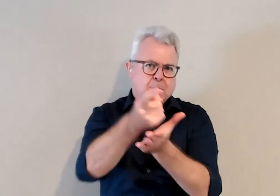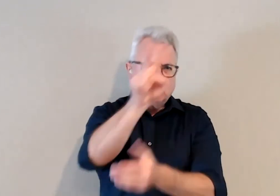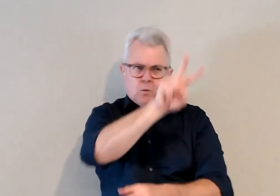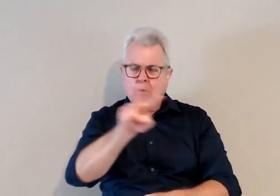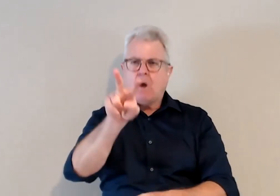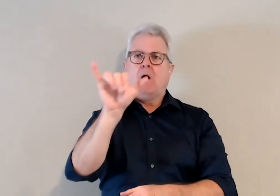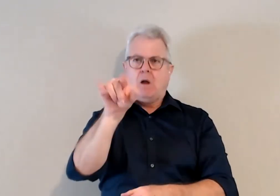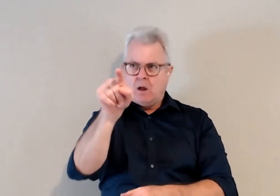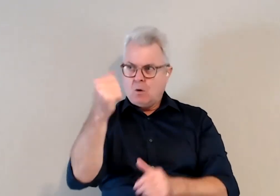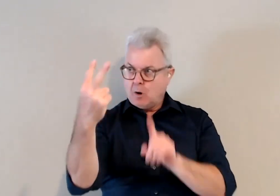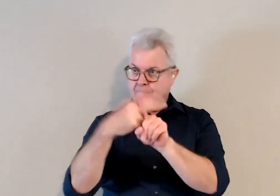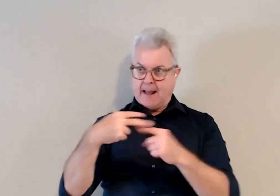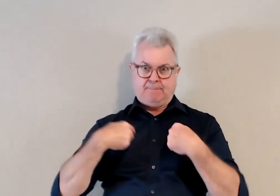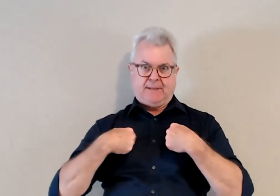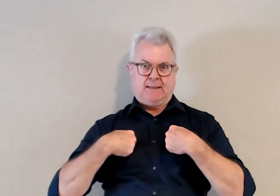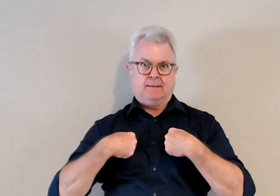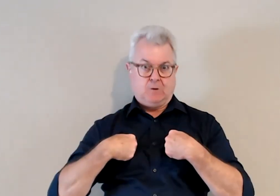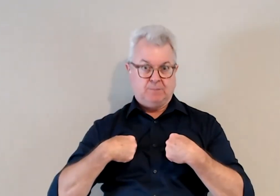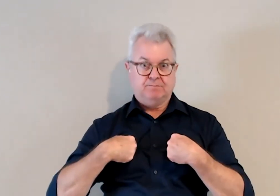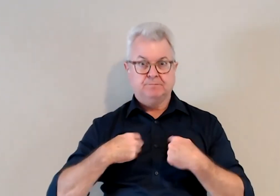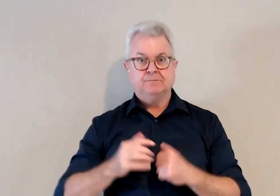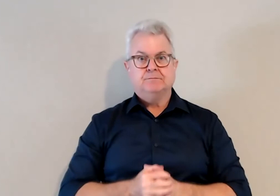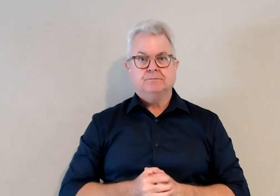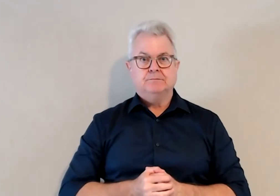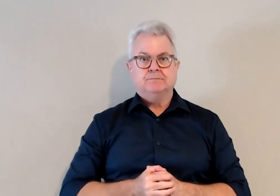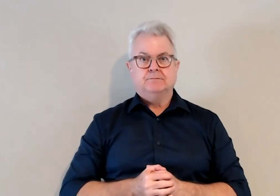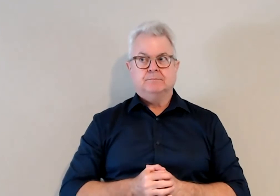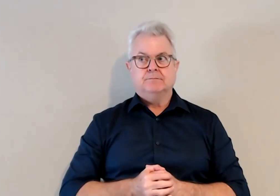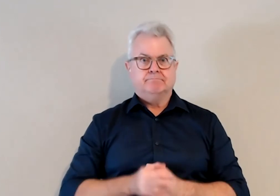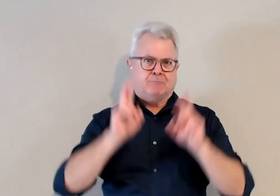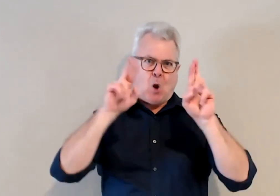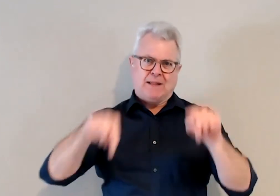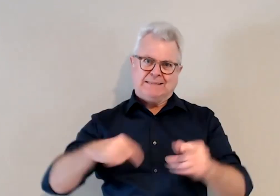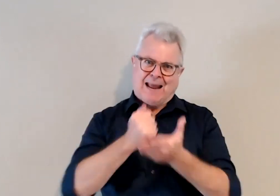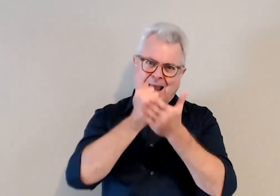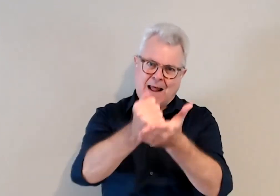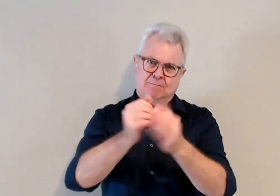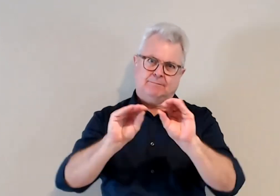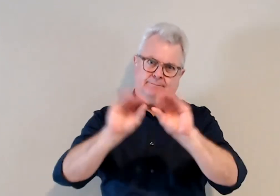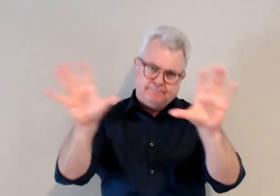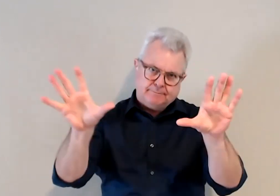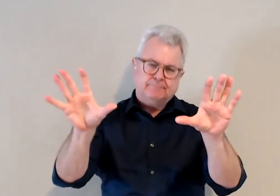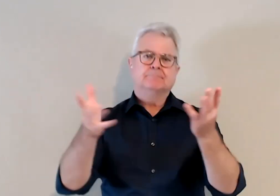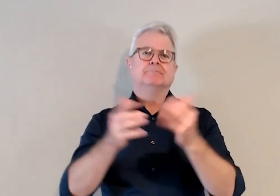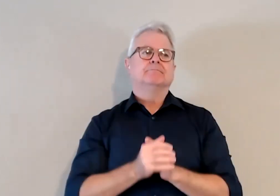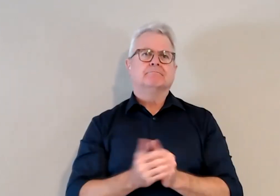booster. I hope that this graph or this chart will help you make your decision to come to an understanding. I hope that this is